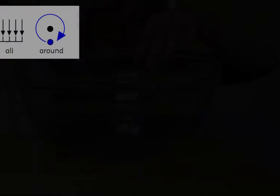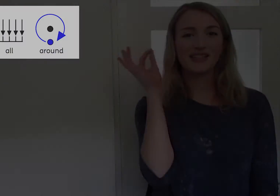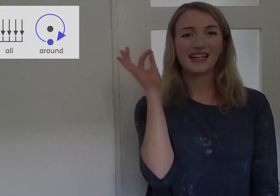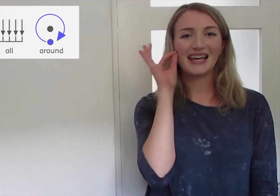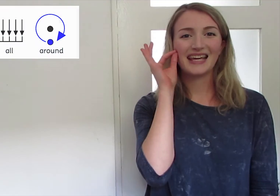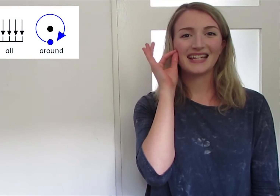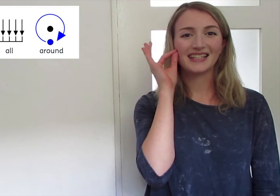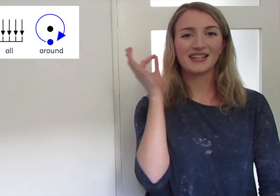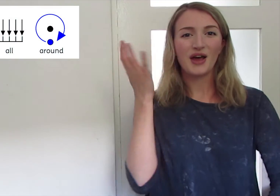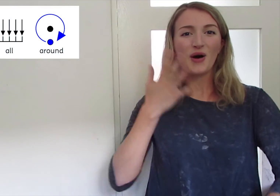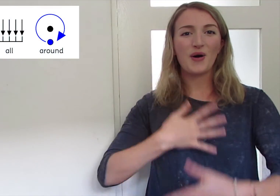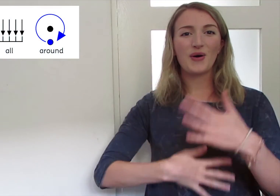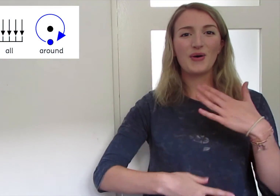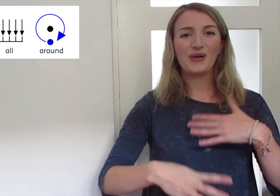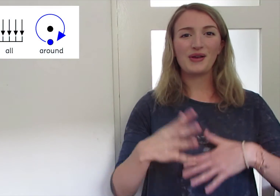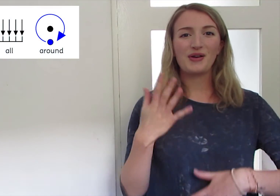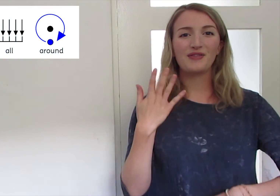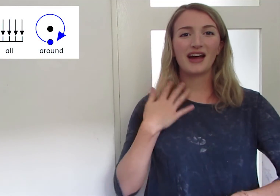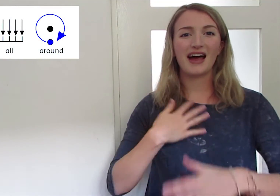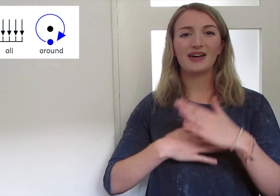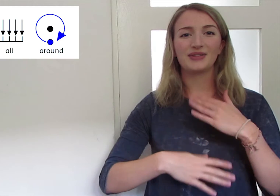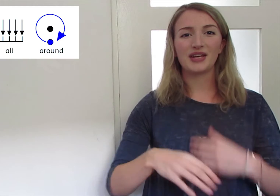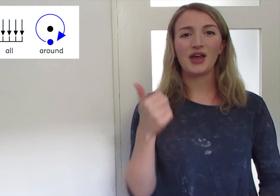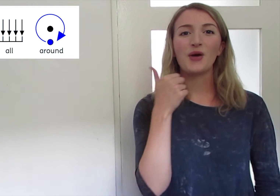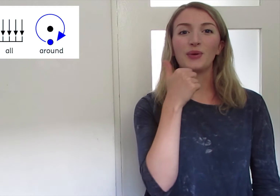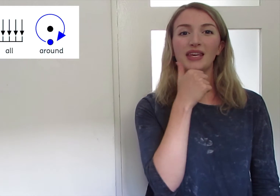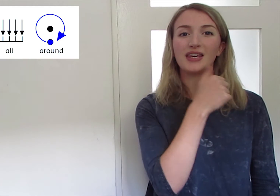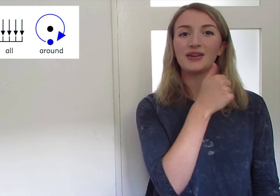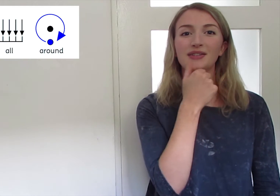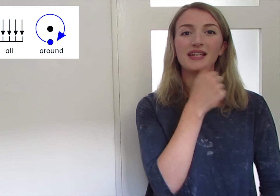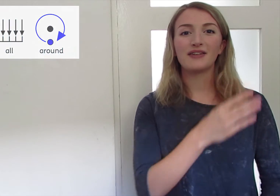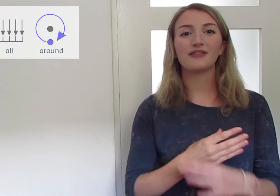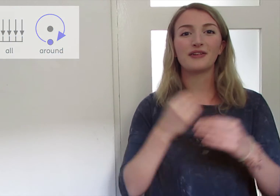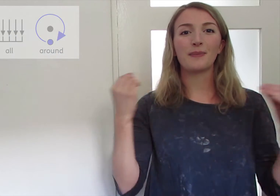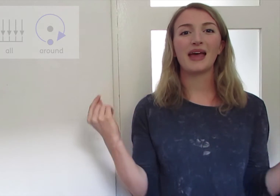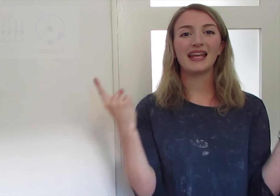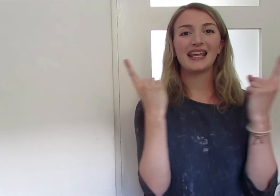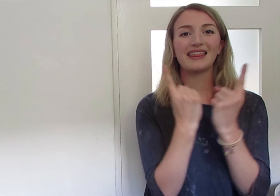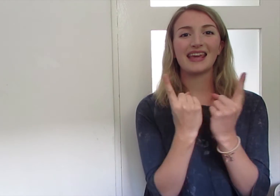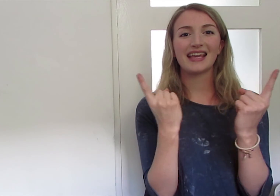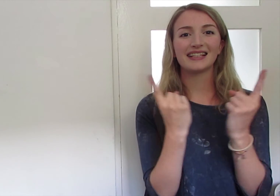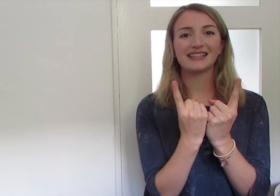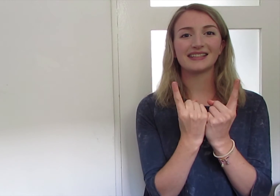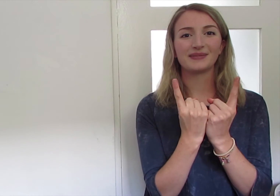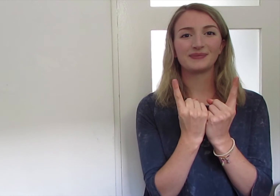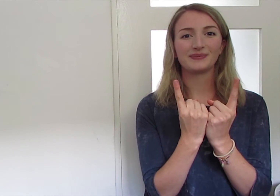Water is all around, we use it for many things.